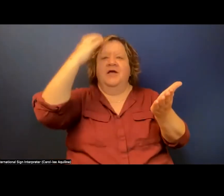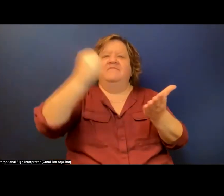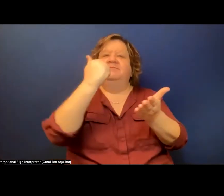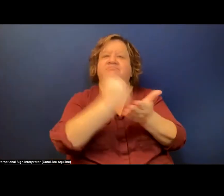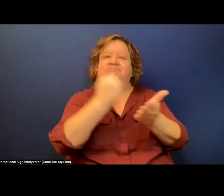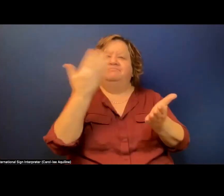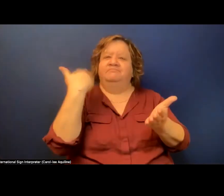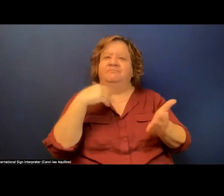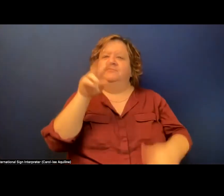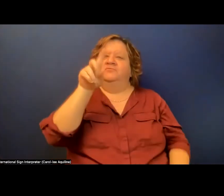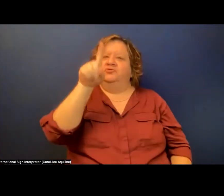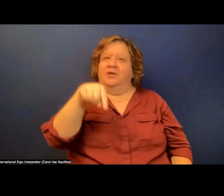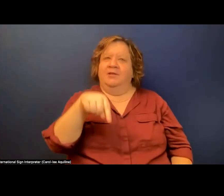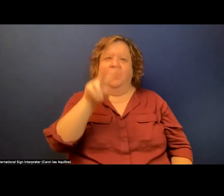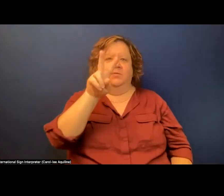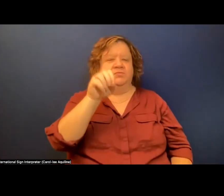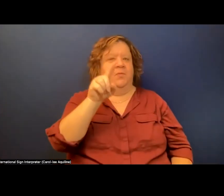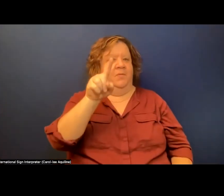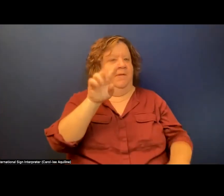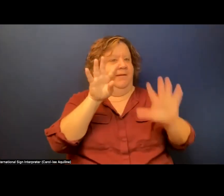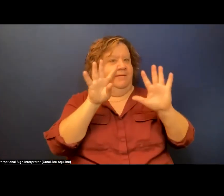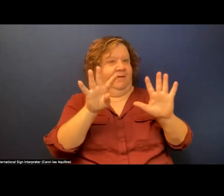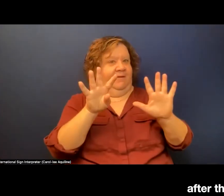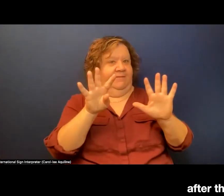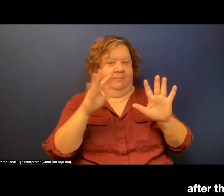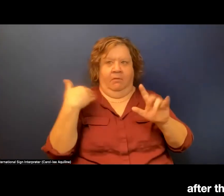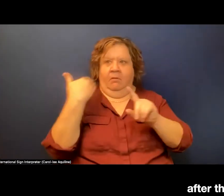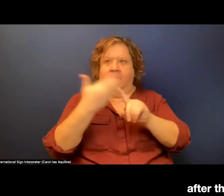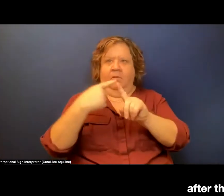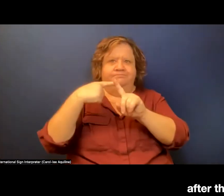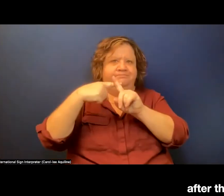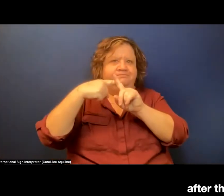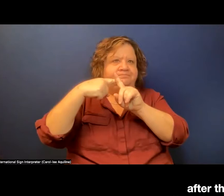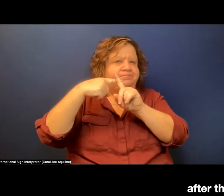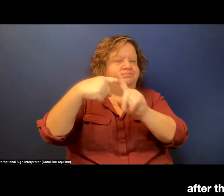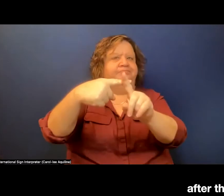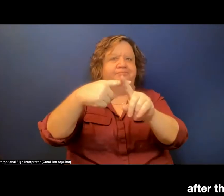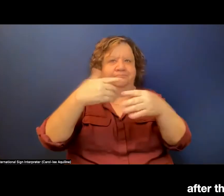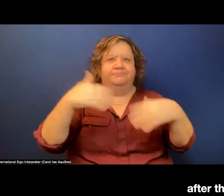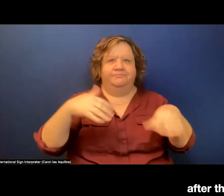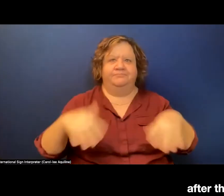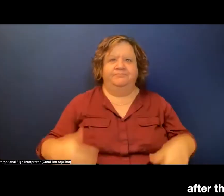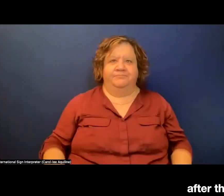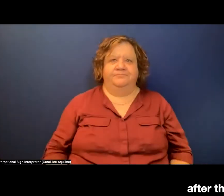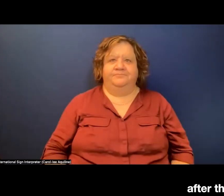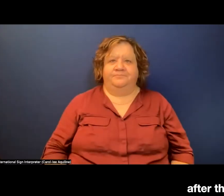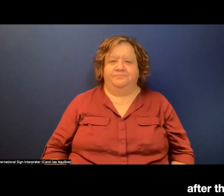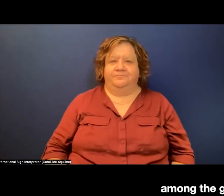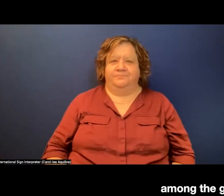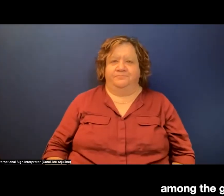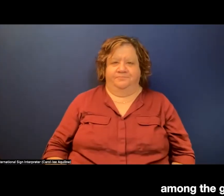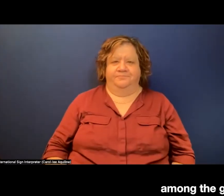achievement from our work. And you know, after that, we arranged a different